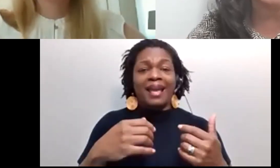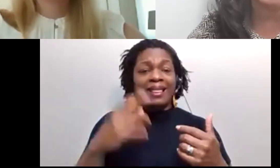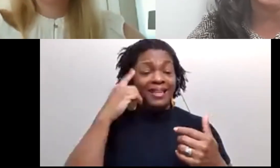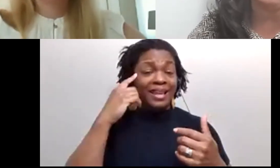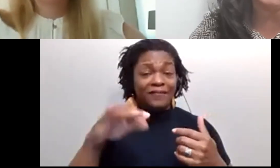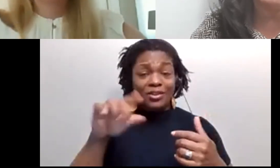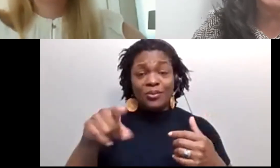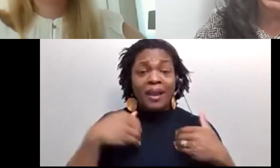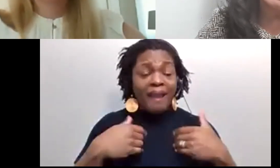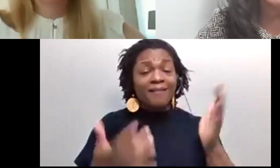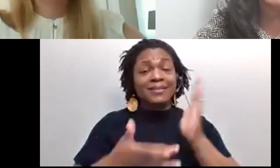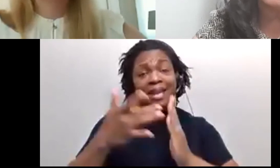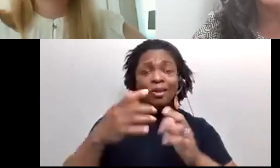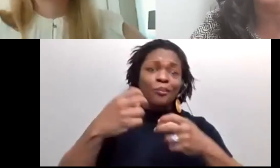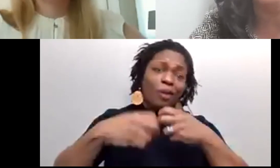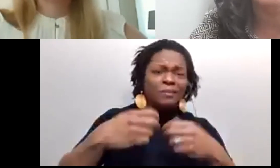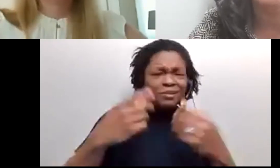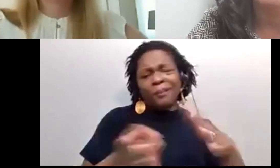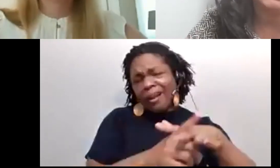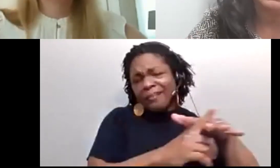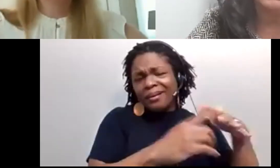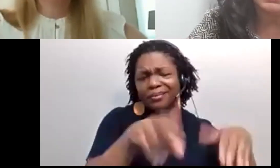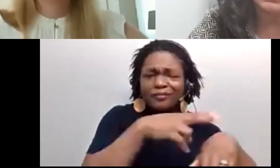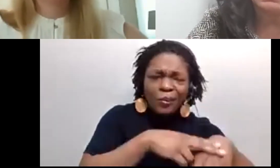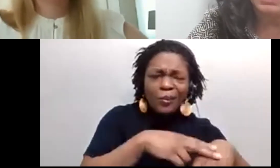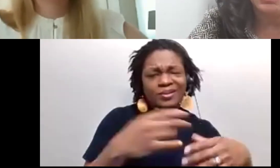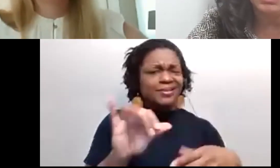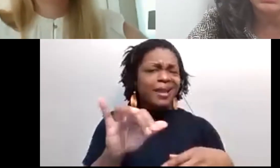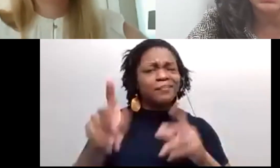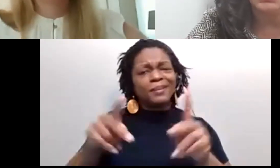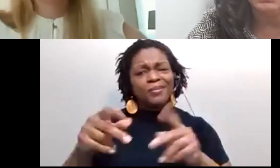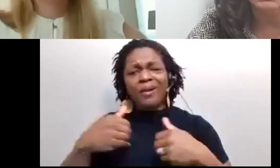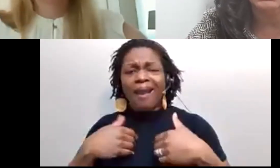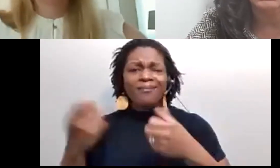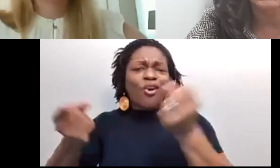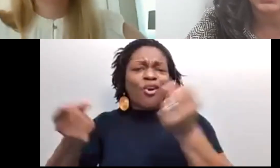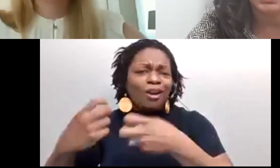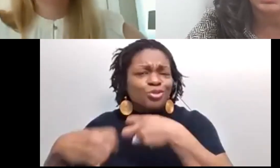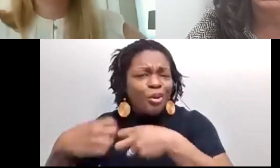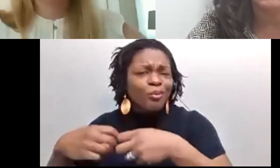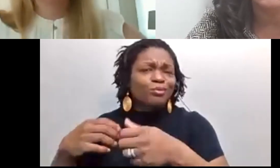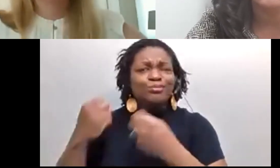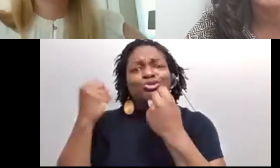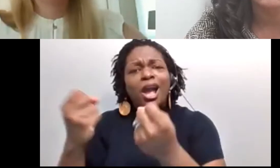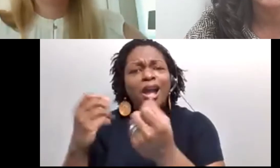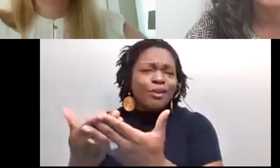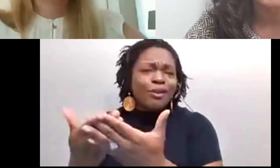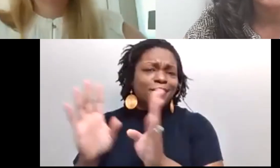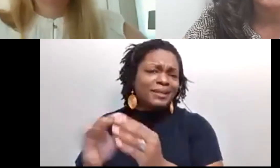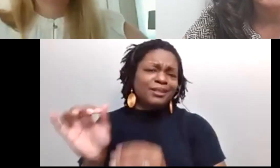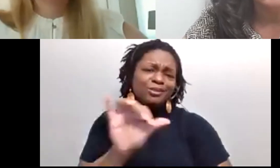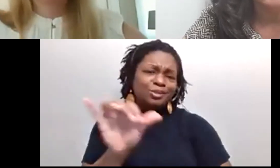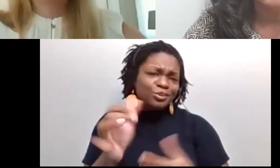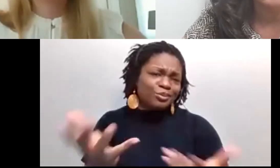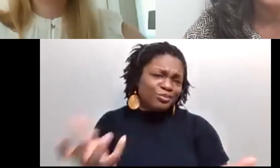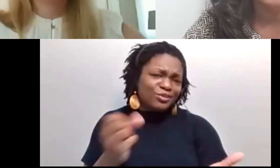have to work through some things. That's just my thoughts on it.